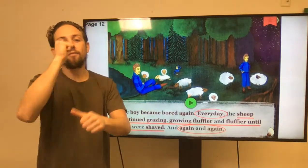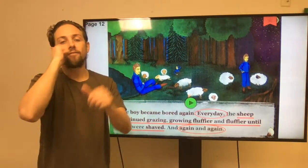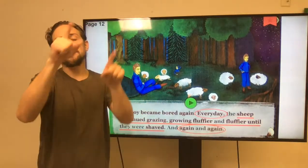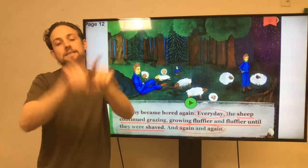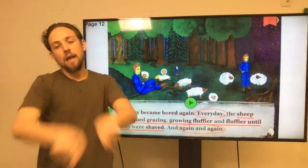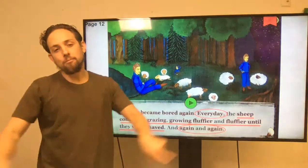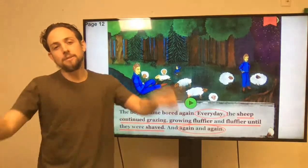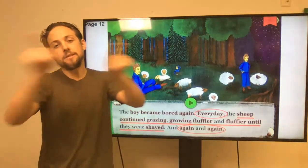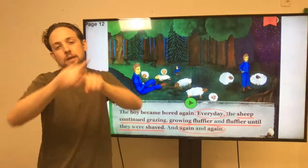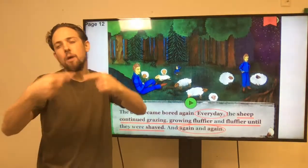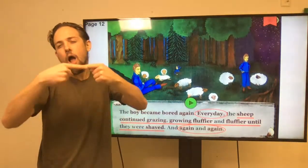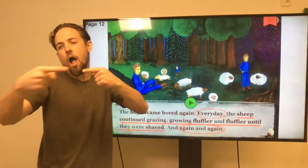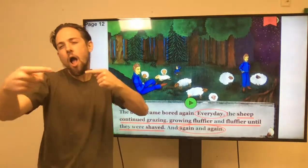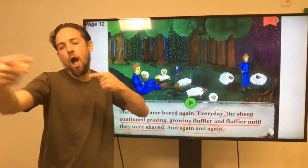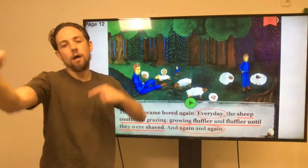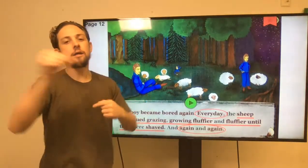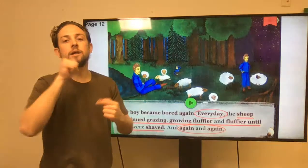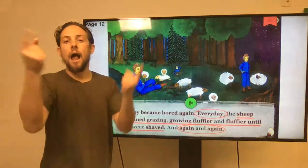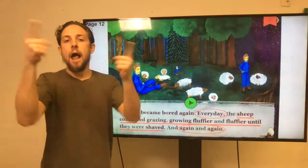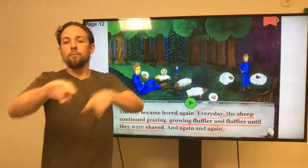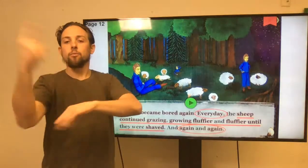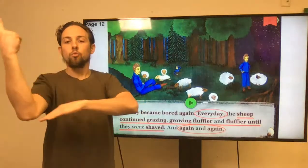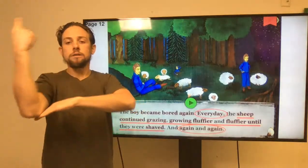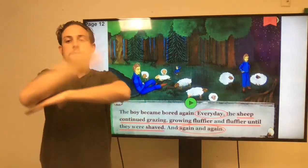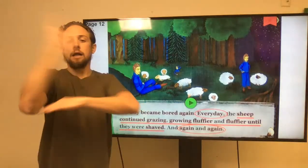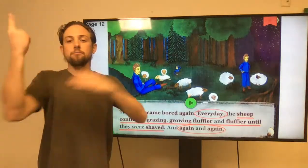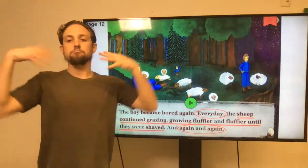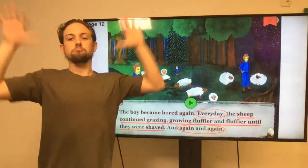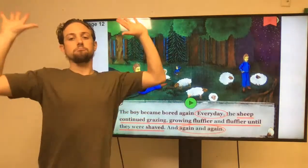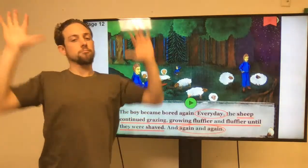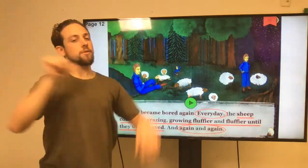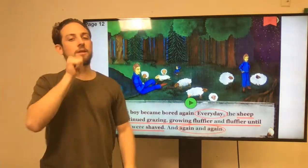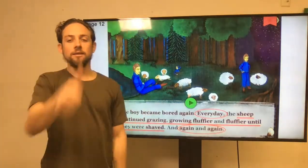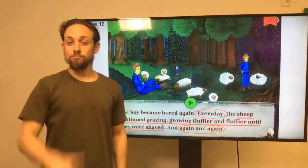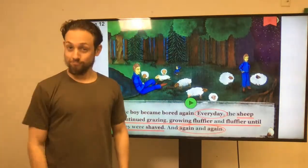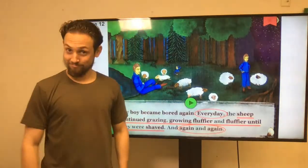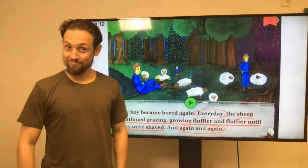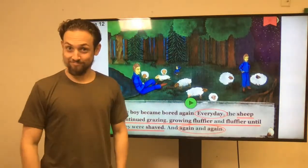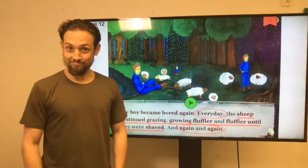again. So we can see that the boy is sitting here day in, day